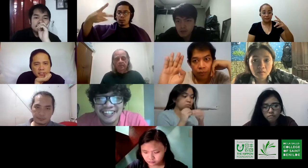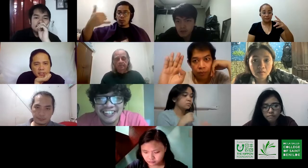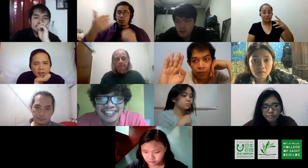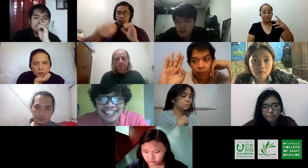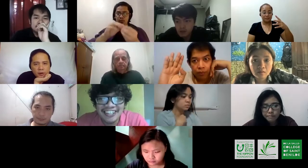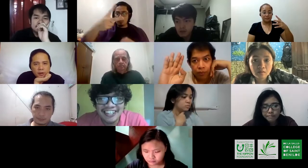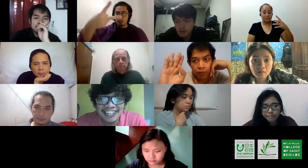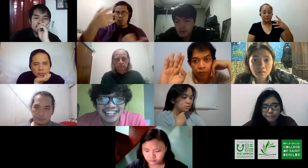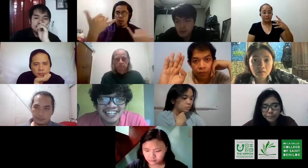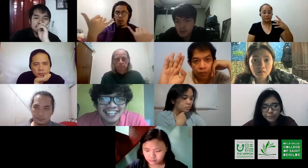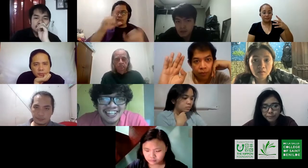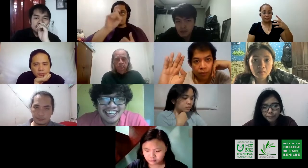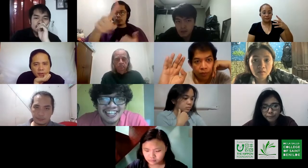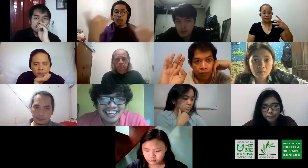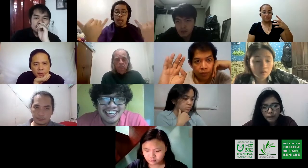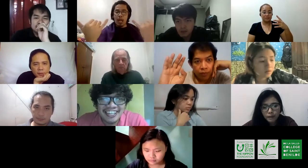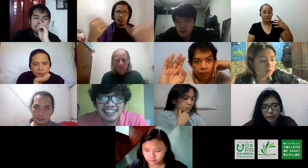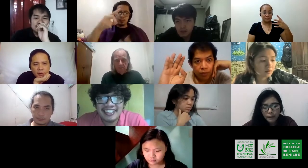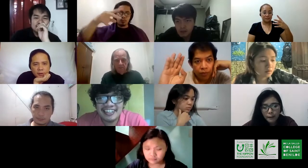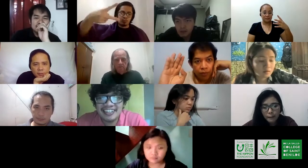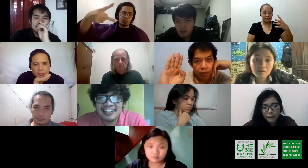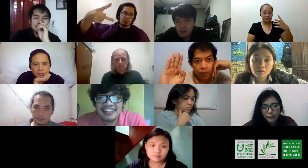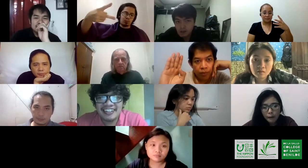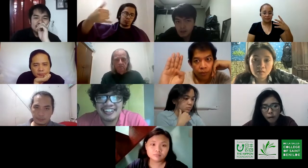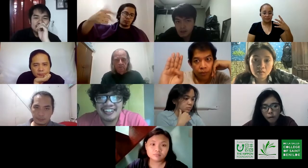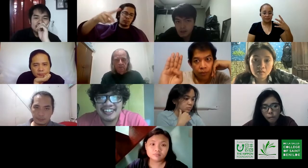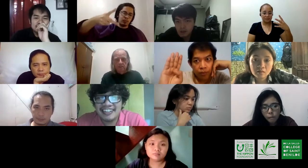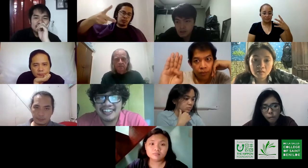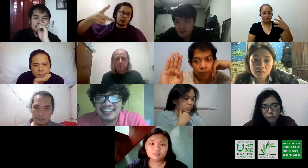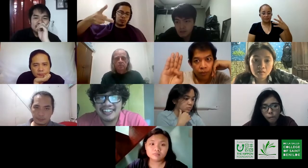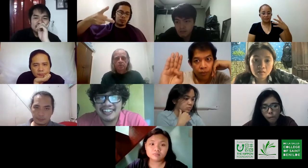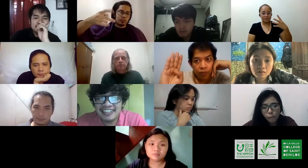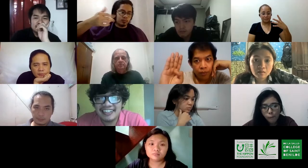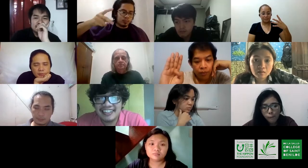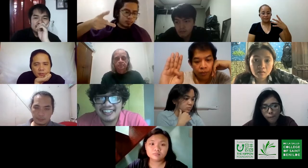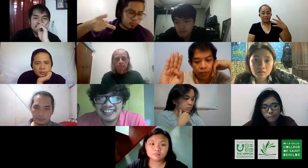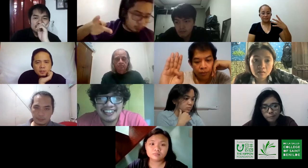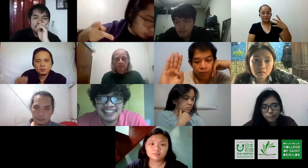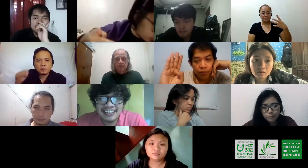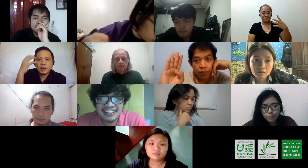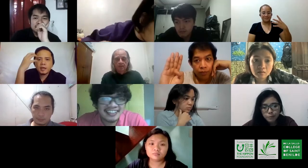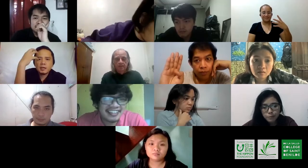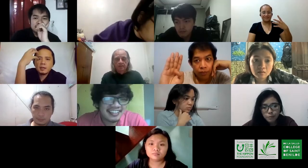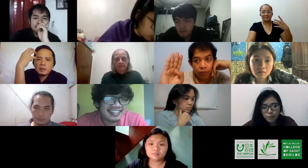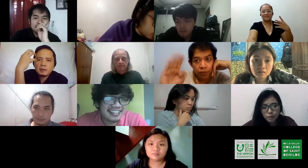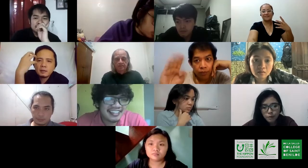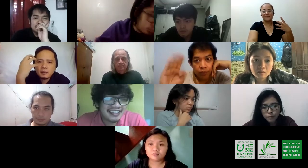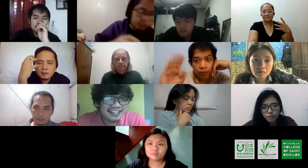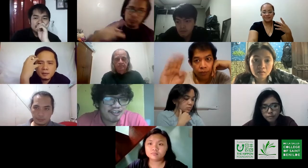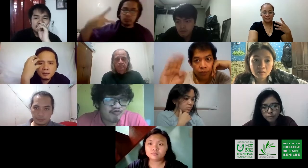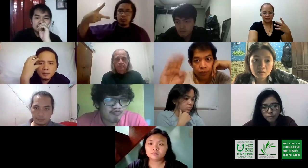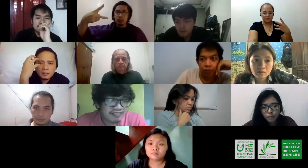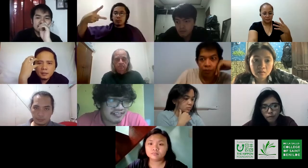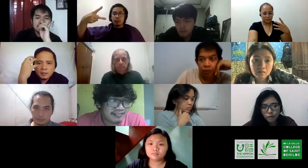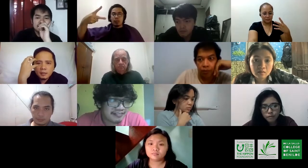Chuck saying now we're on number 2. Everybody, we're on number 2. Yes, number 2. So Ray